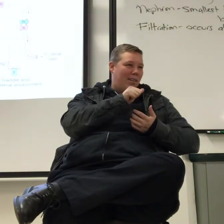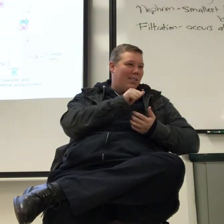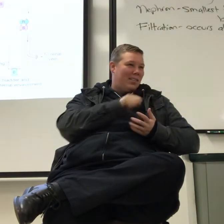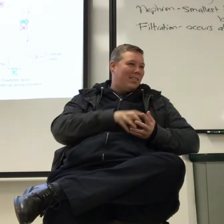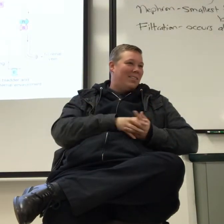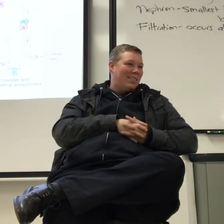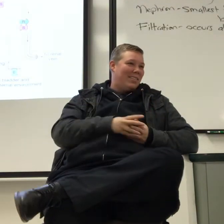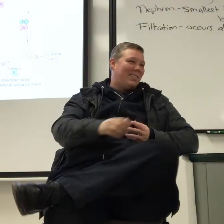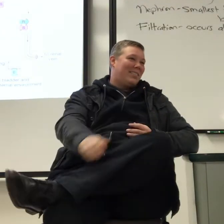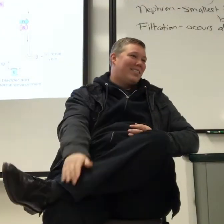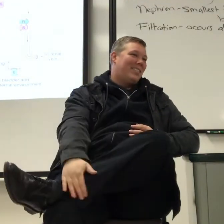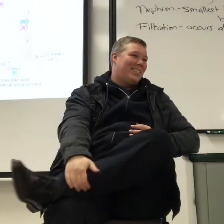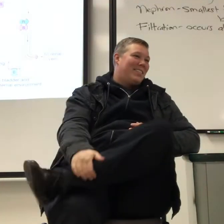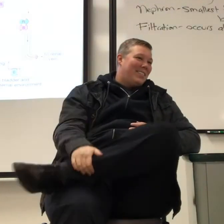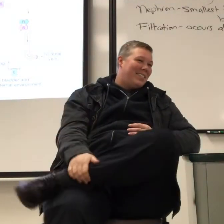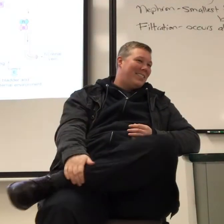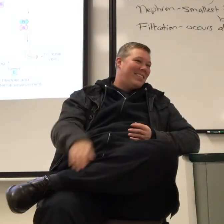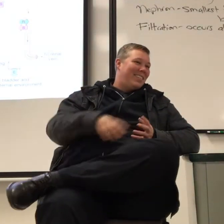filtered.